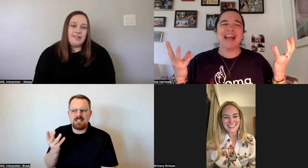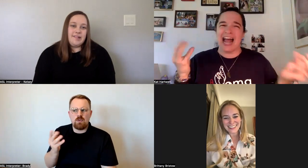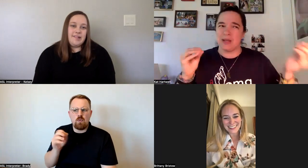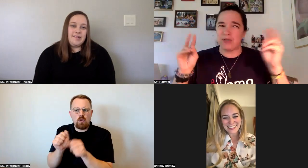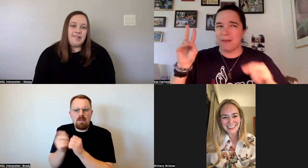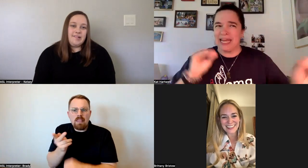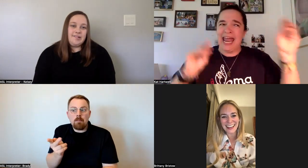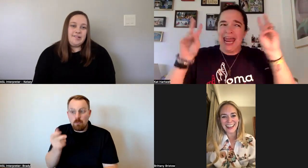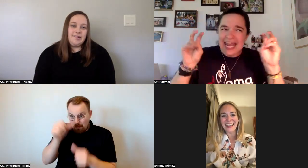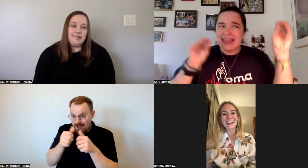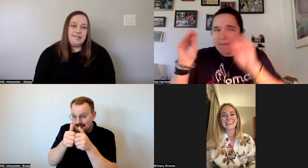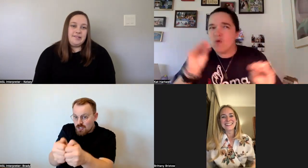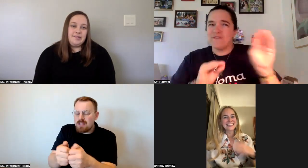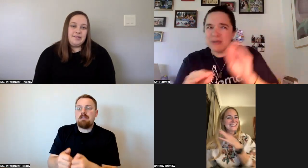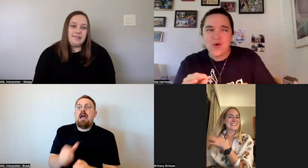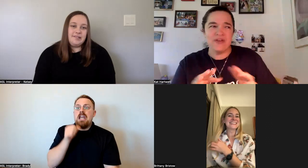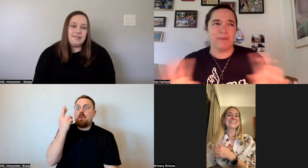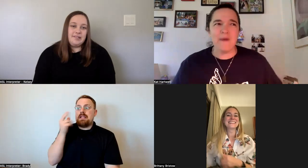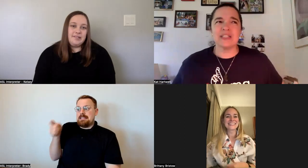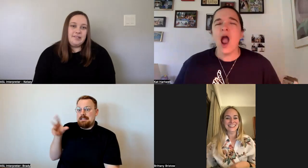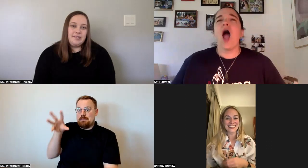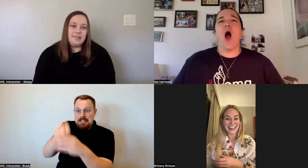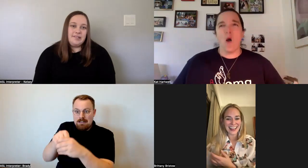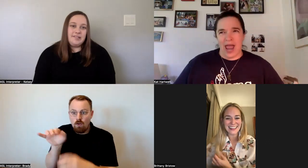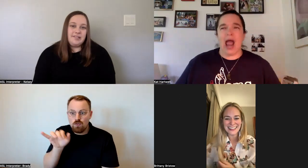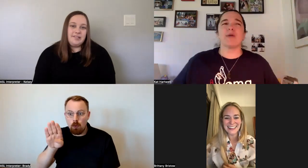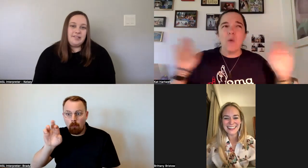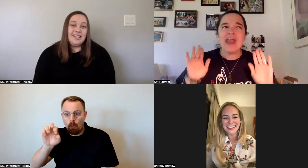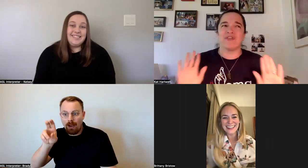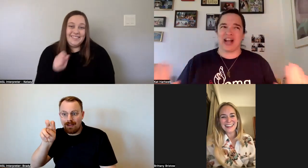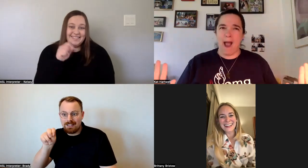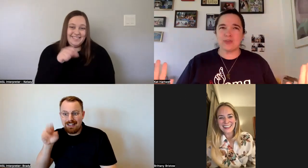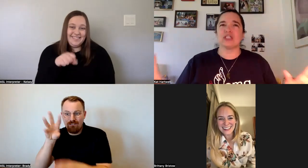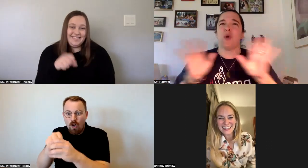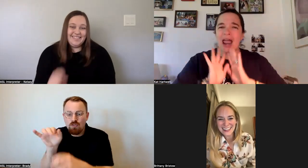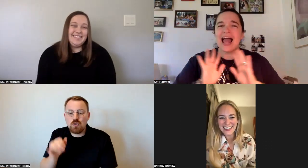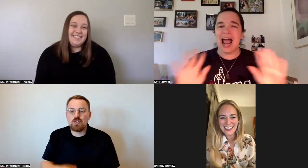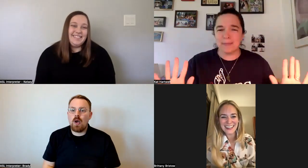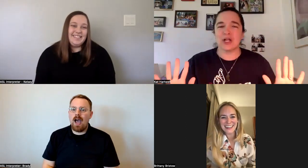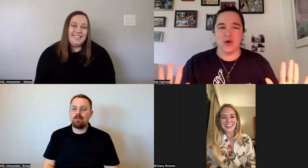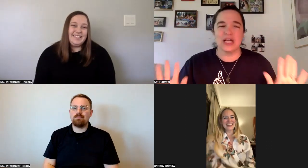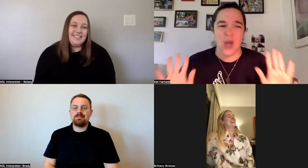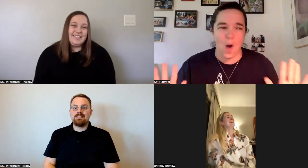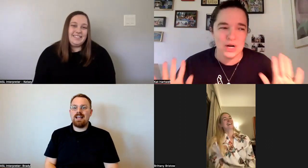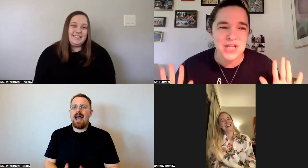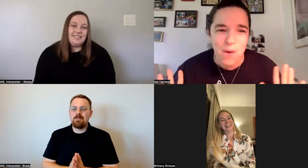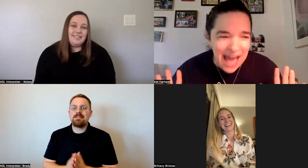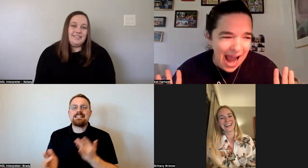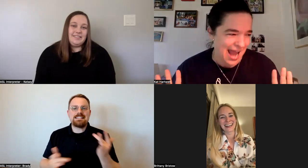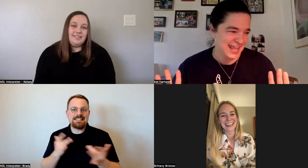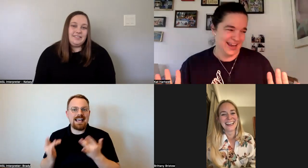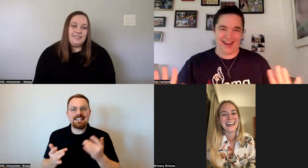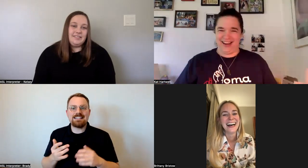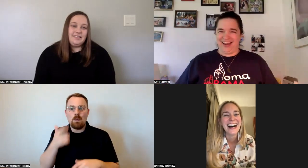didn't realize you were going to be in the movie. But I was like, yeah, I'm going to wait for the caption so I can absolutely know what's